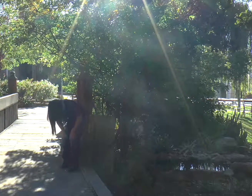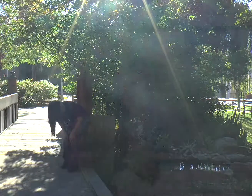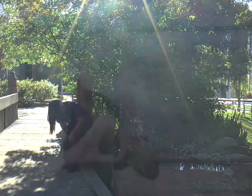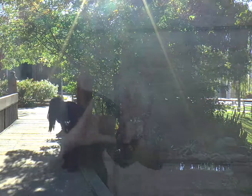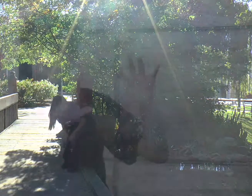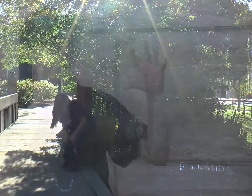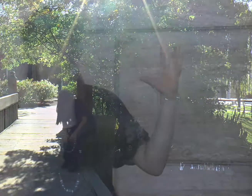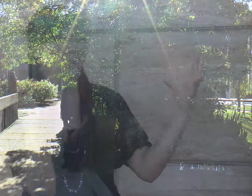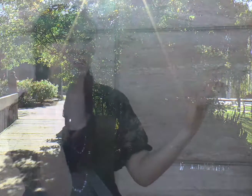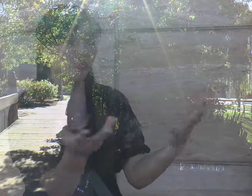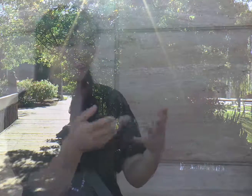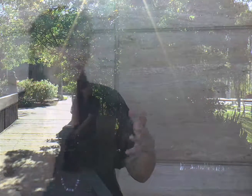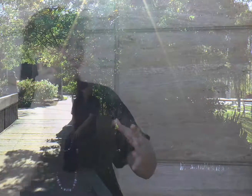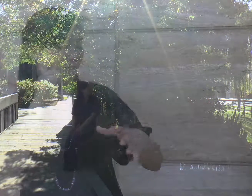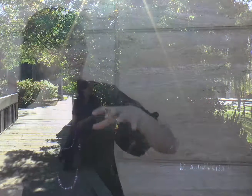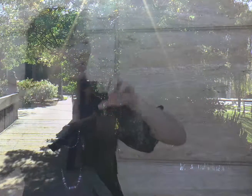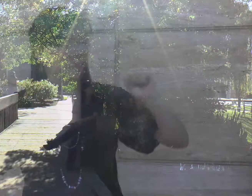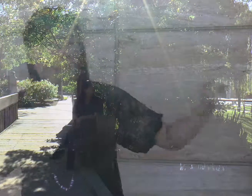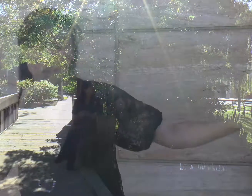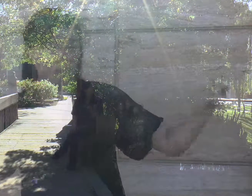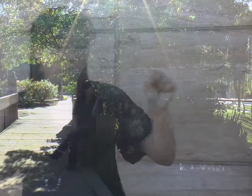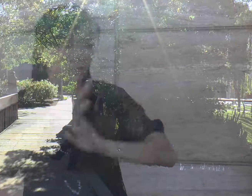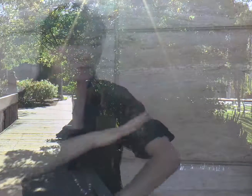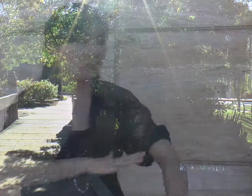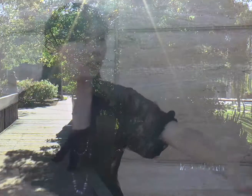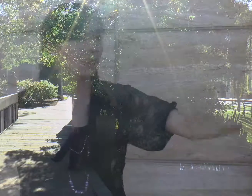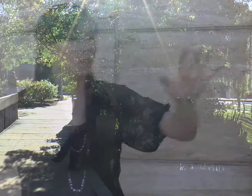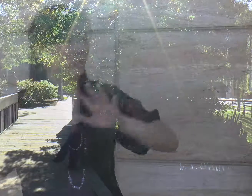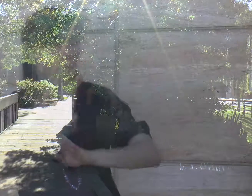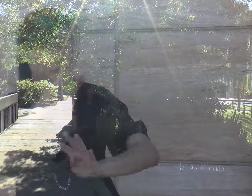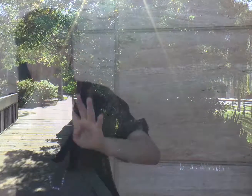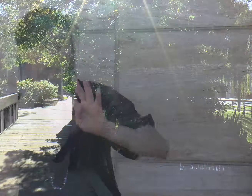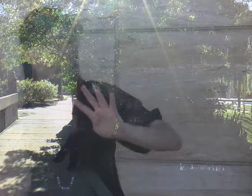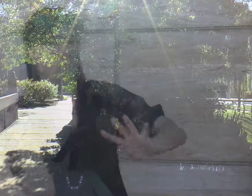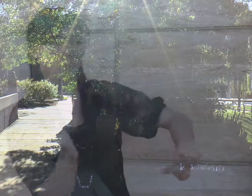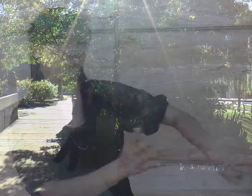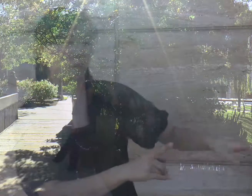And I am grateful to be able to escape the chaotic pounding sound of the world